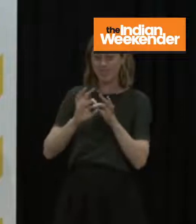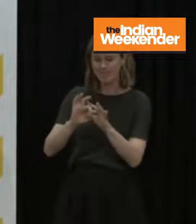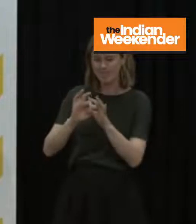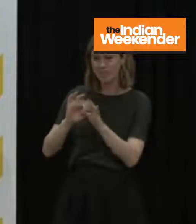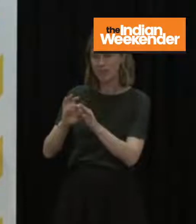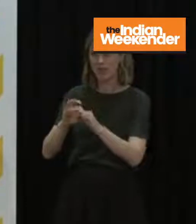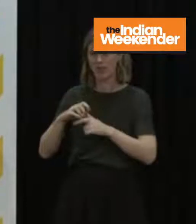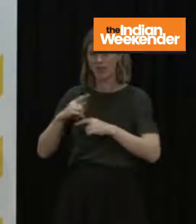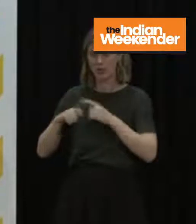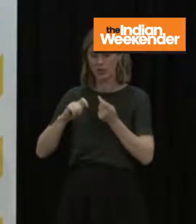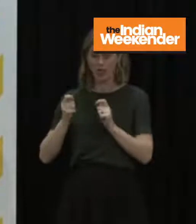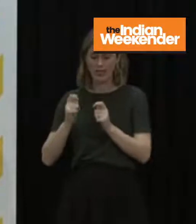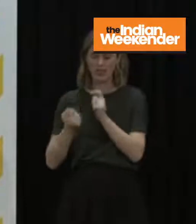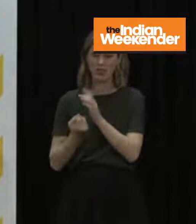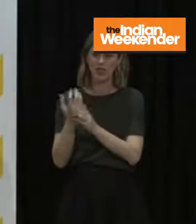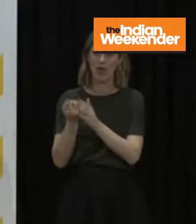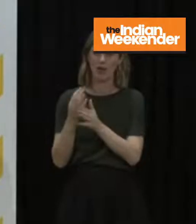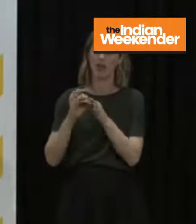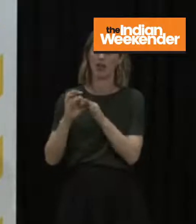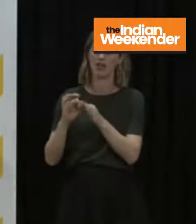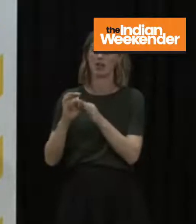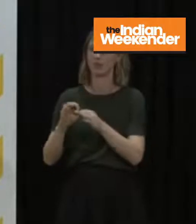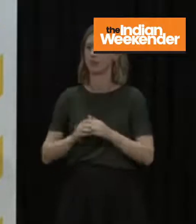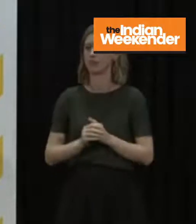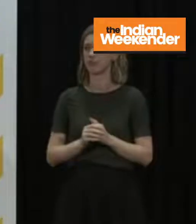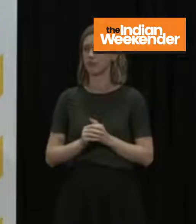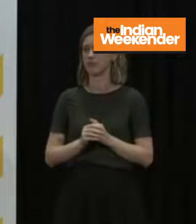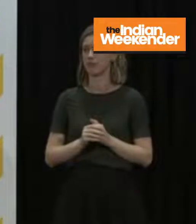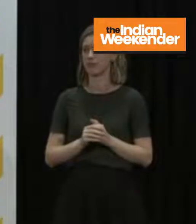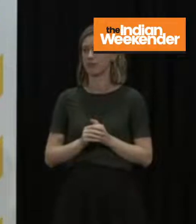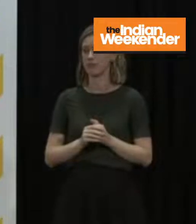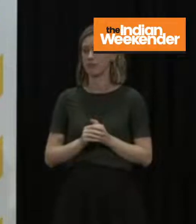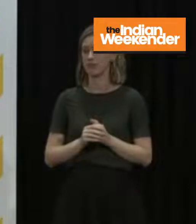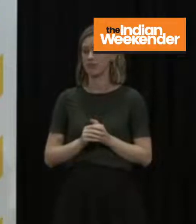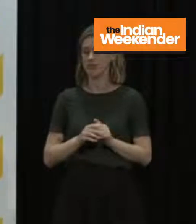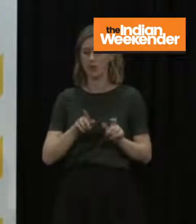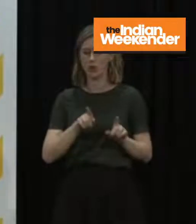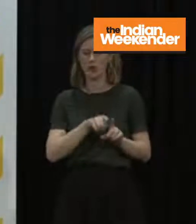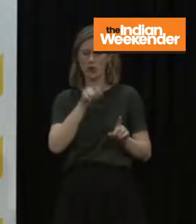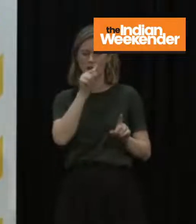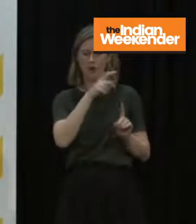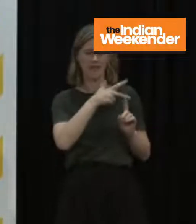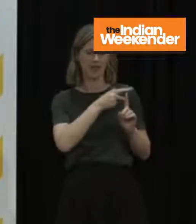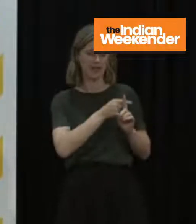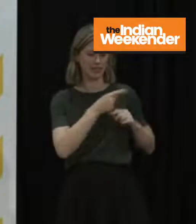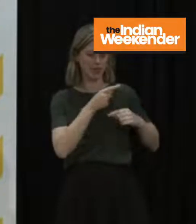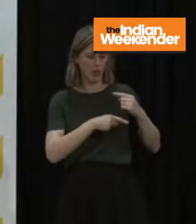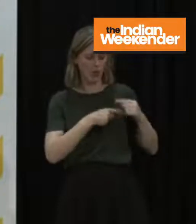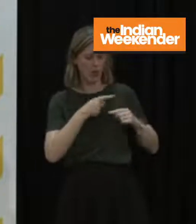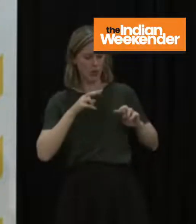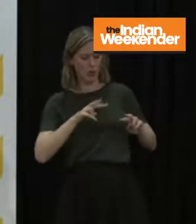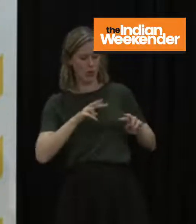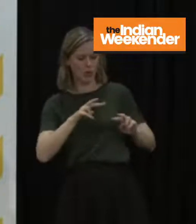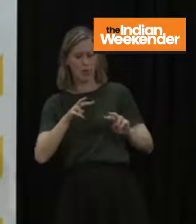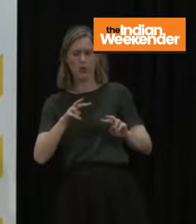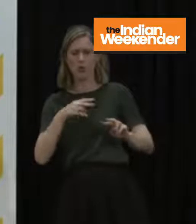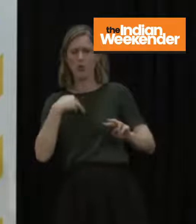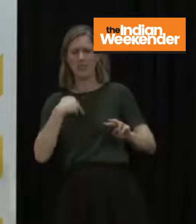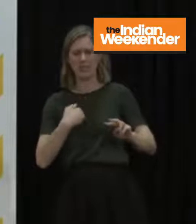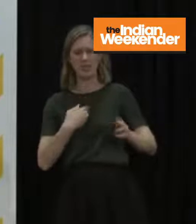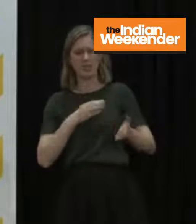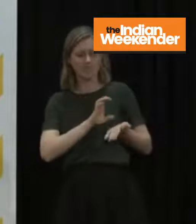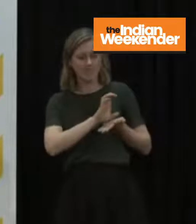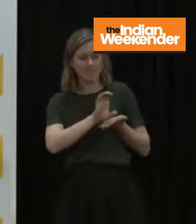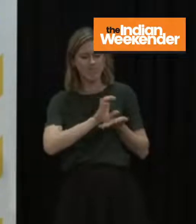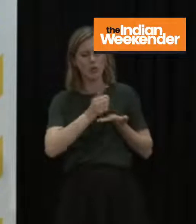continually developing those relationships. We were also very aware, as we saw the way the vaccination program was rolling out, that we did need to put more